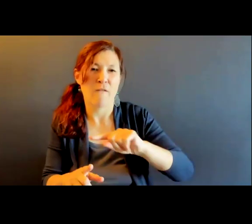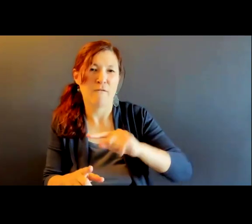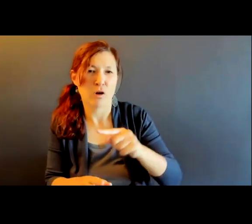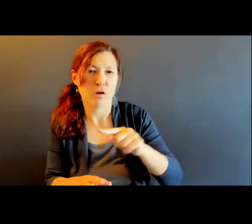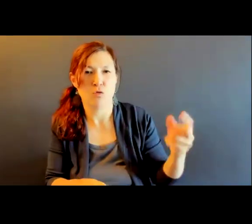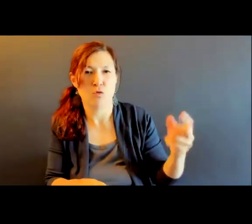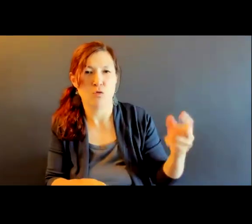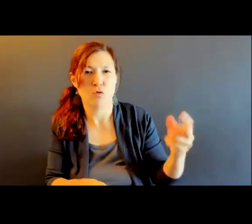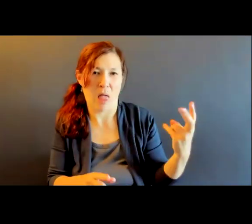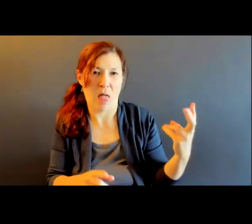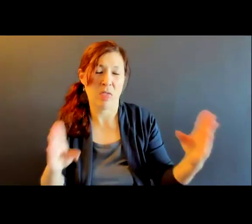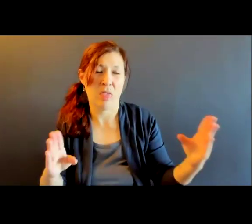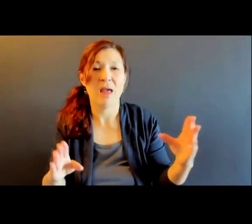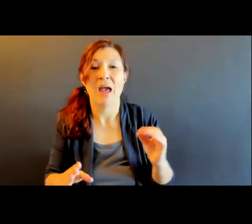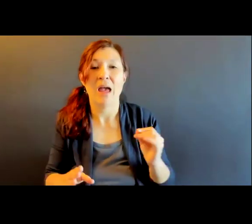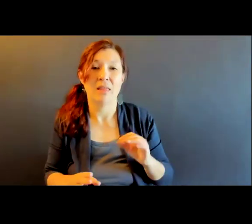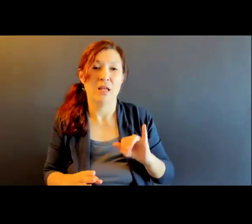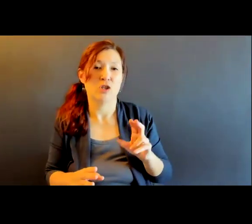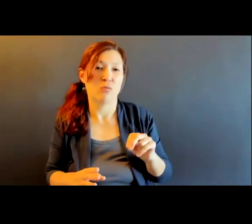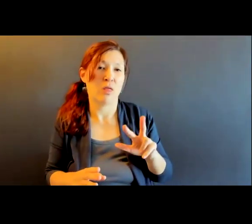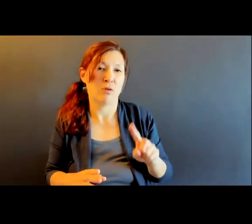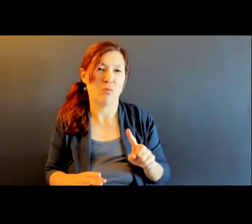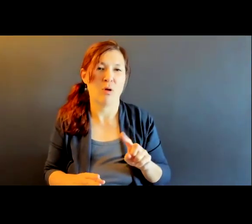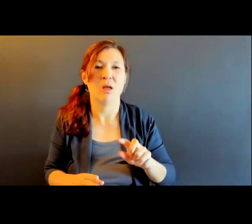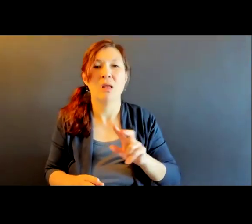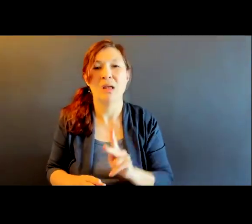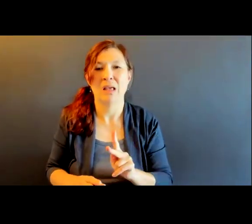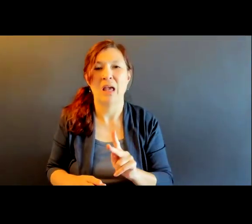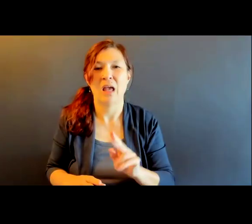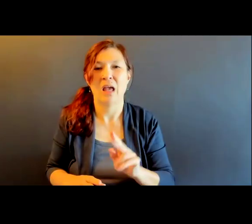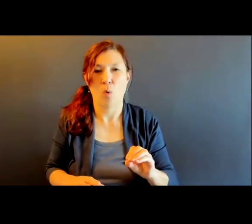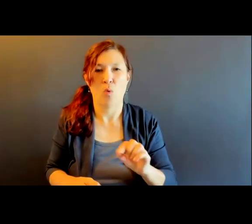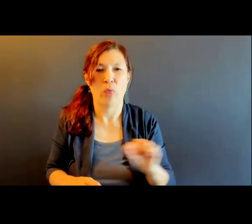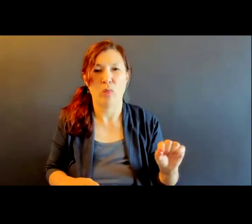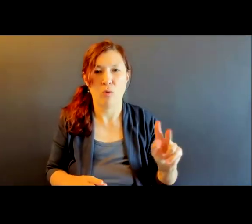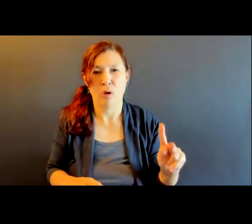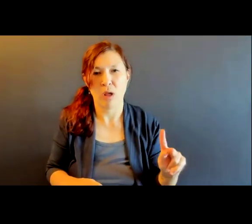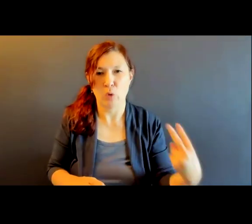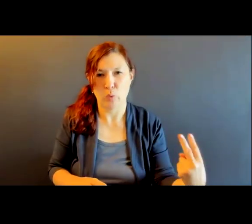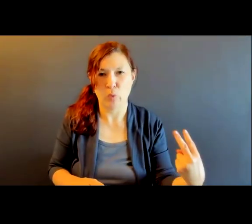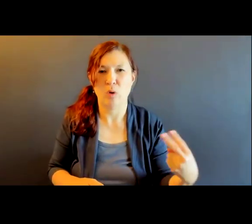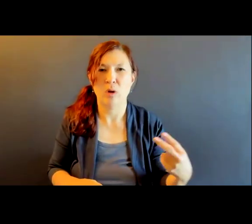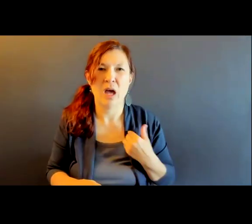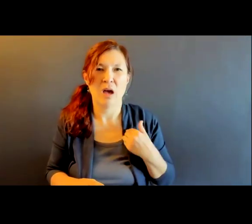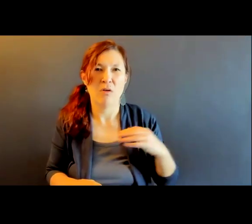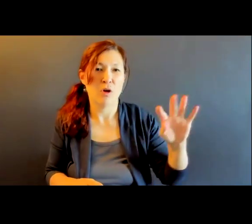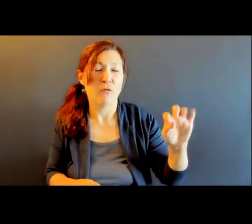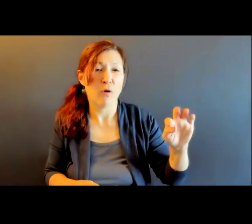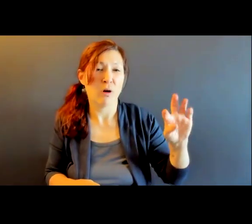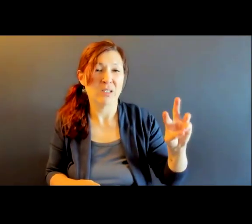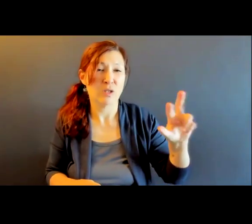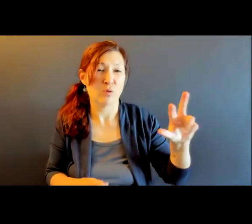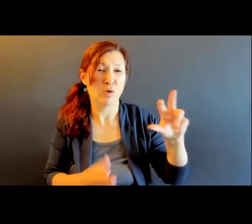31st for K0, K2. In total, through all the calls, we've assigned about 463 students off the wait lists.